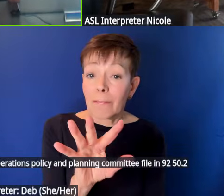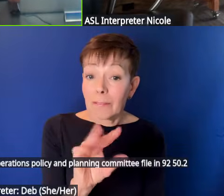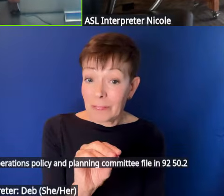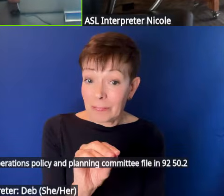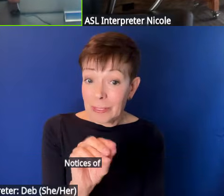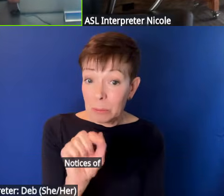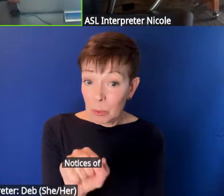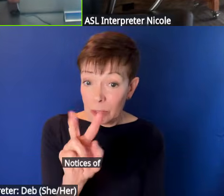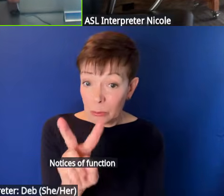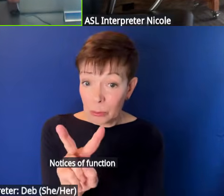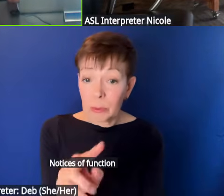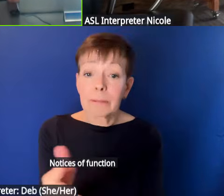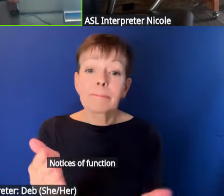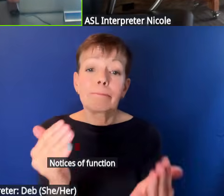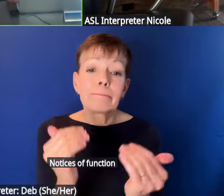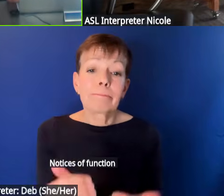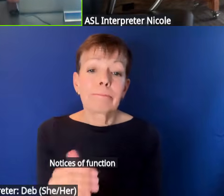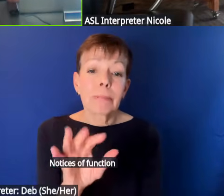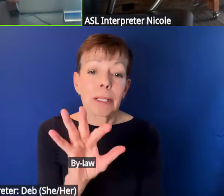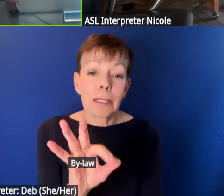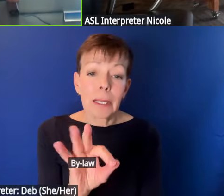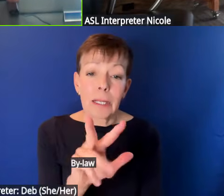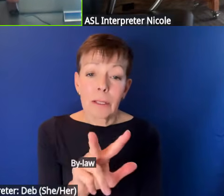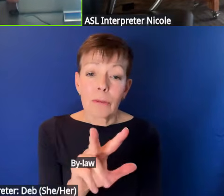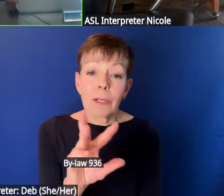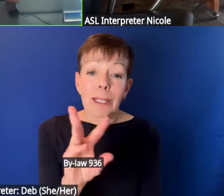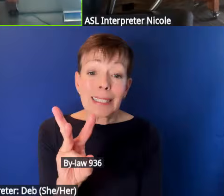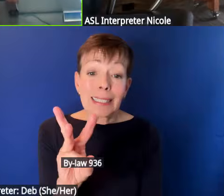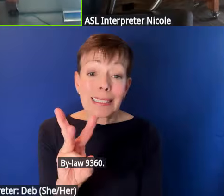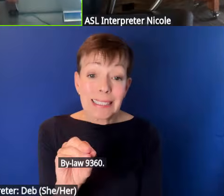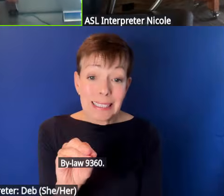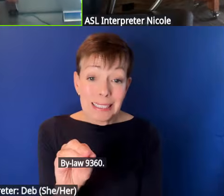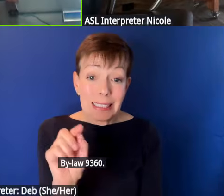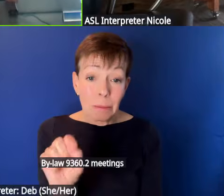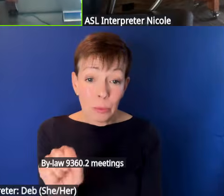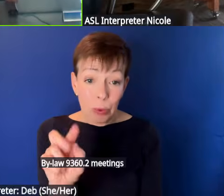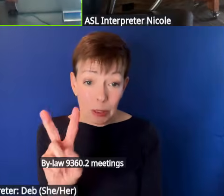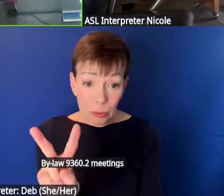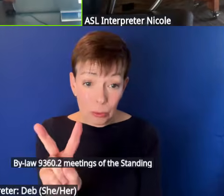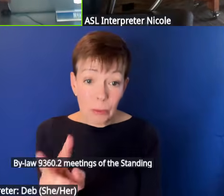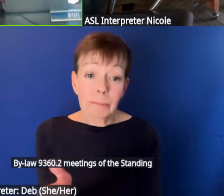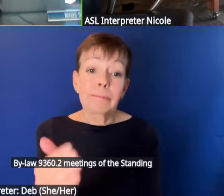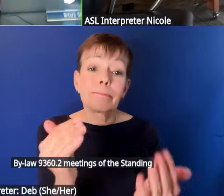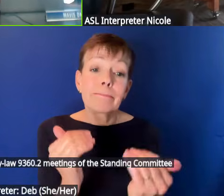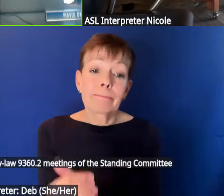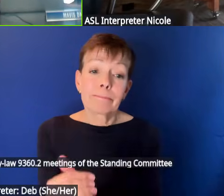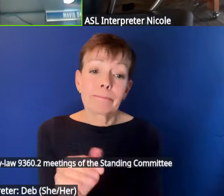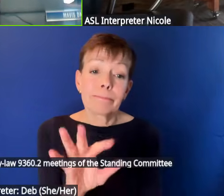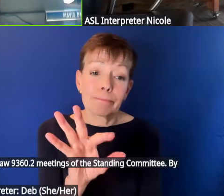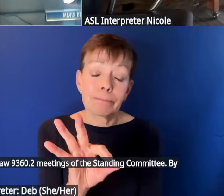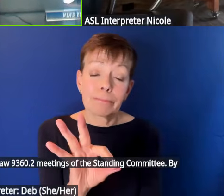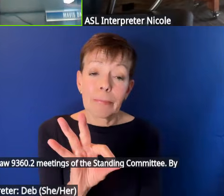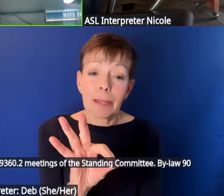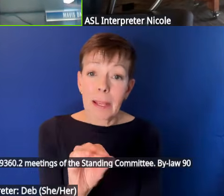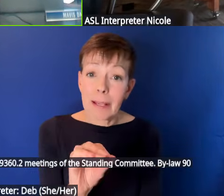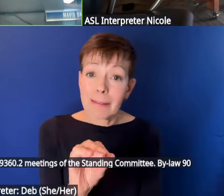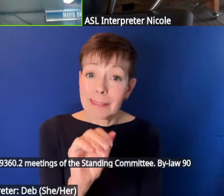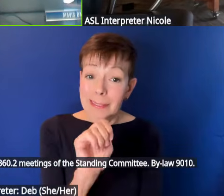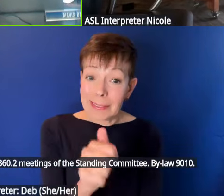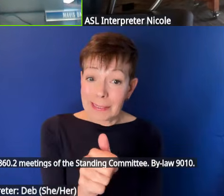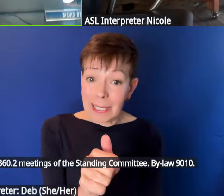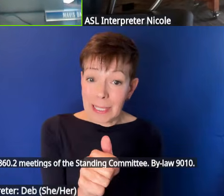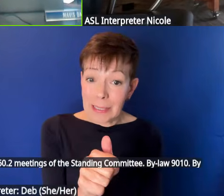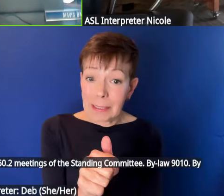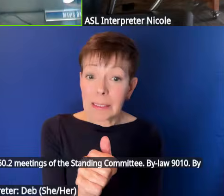motion. Bylaw 9360.2, meetings of the Standing Committee. Bylaw 9010.0, bylaws